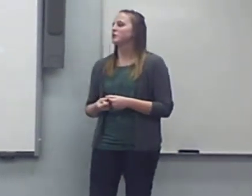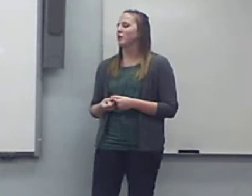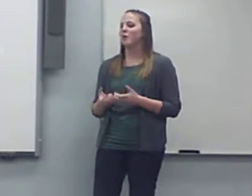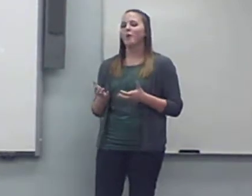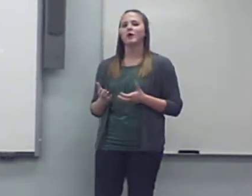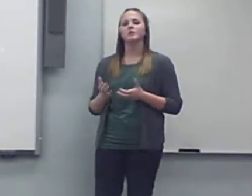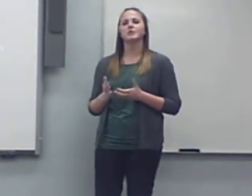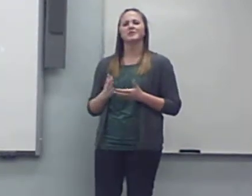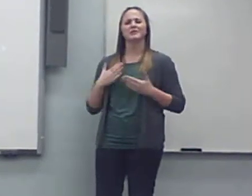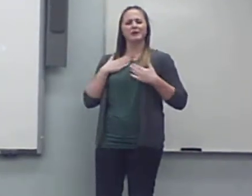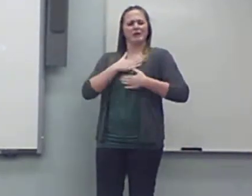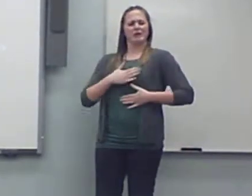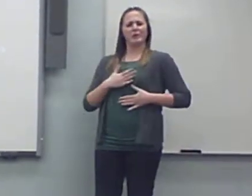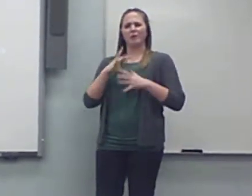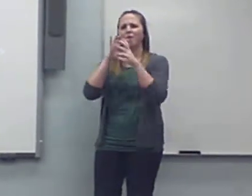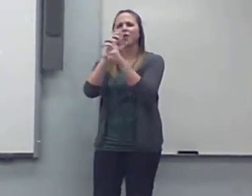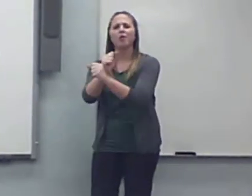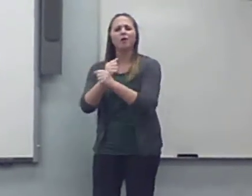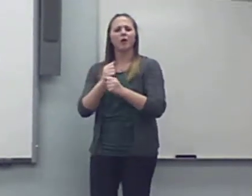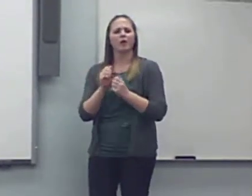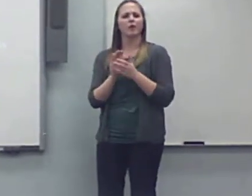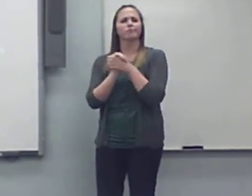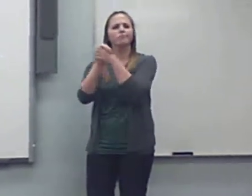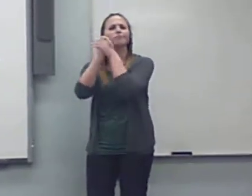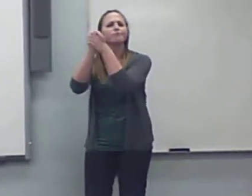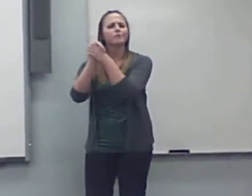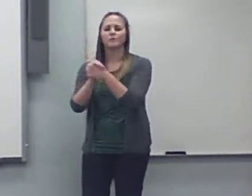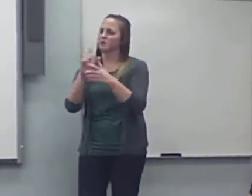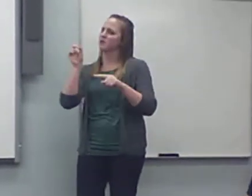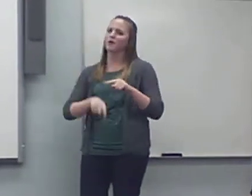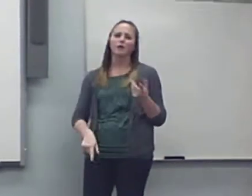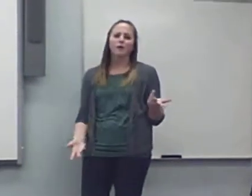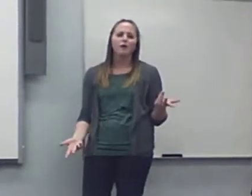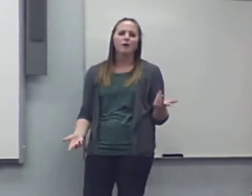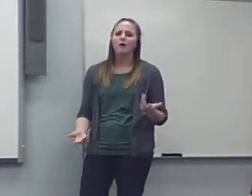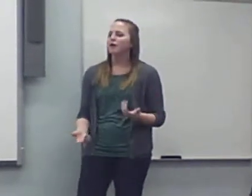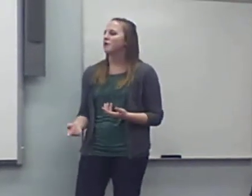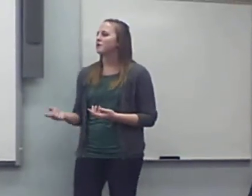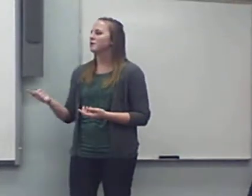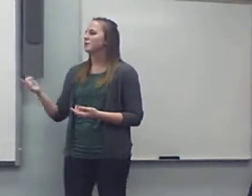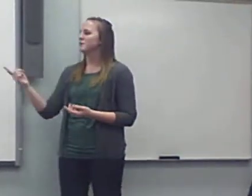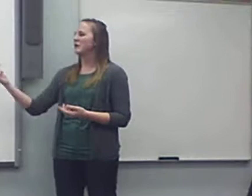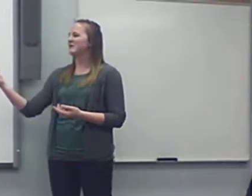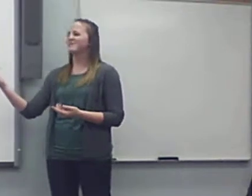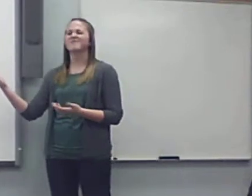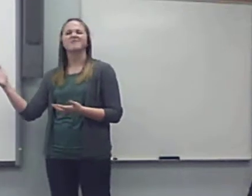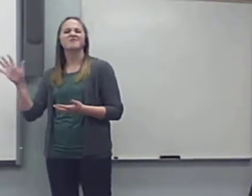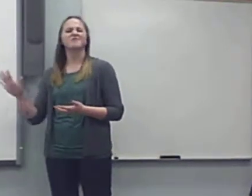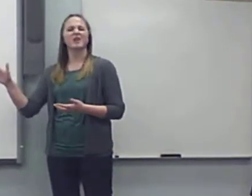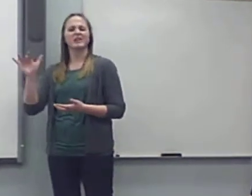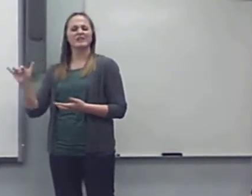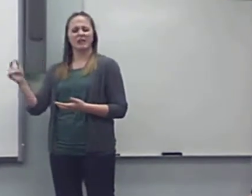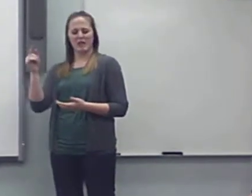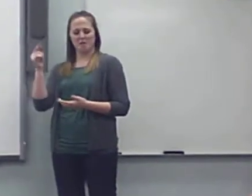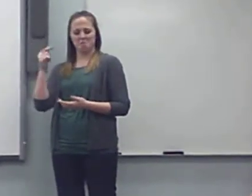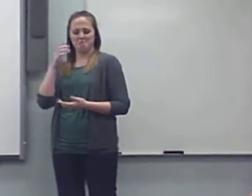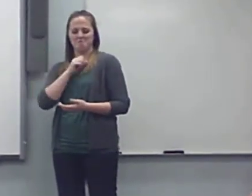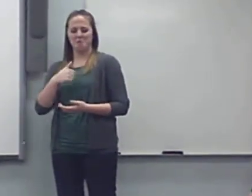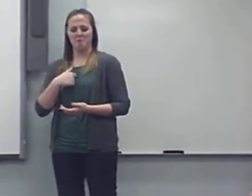So by and large, deaf people, probably my age and older, um, probably did not have a lot of